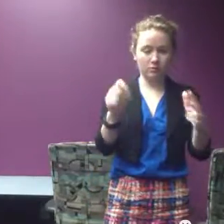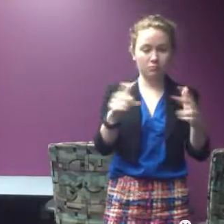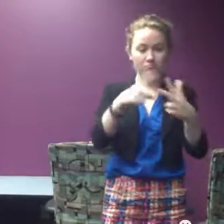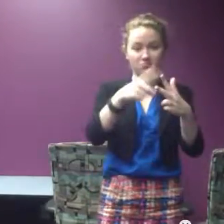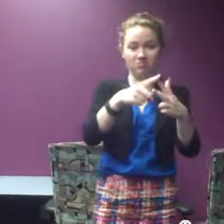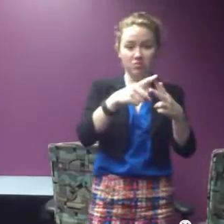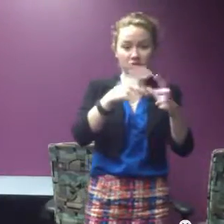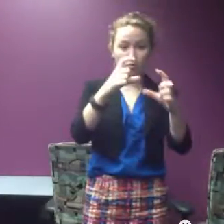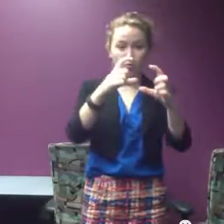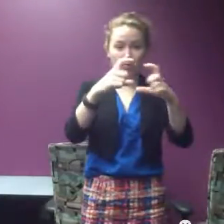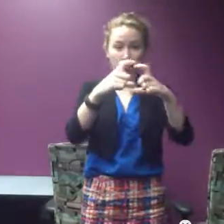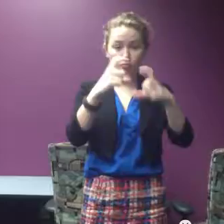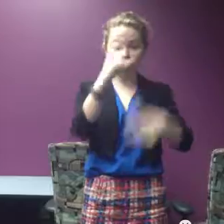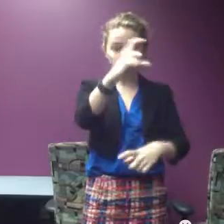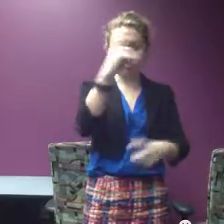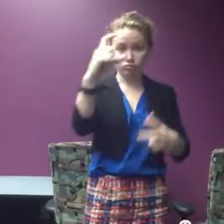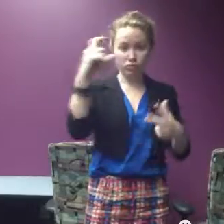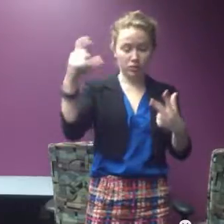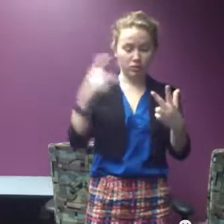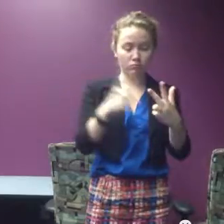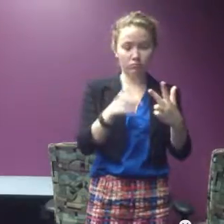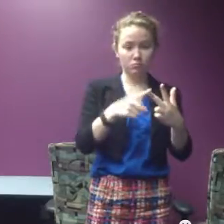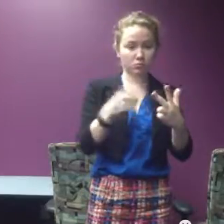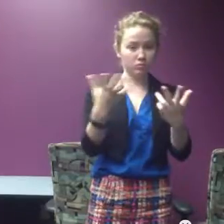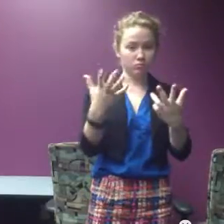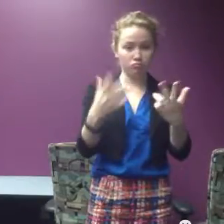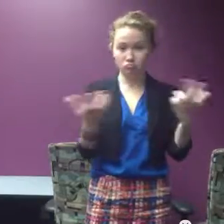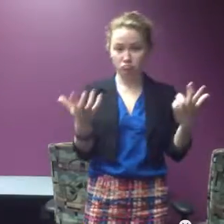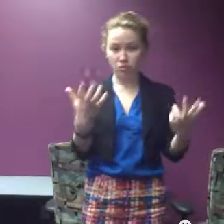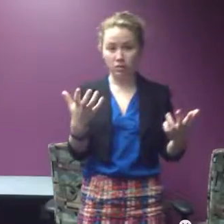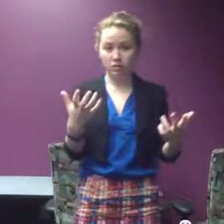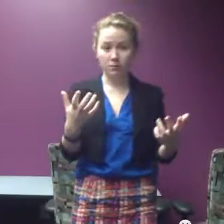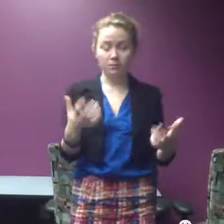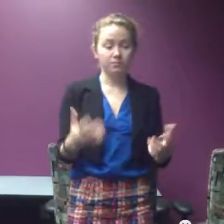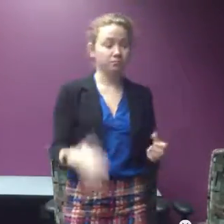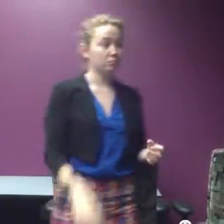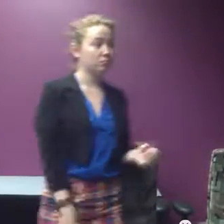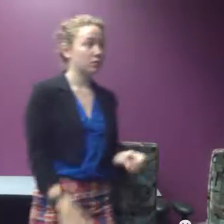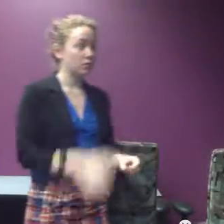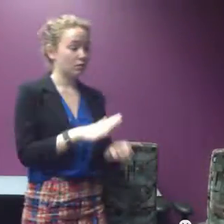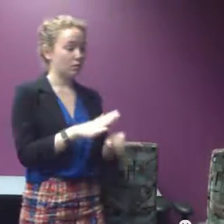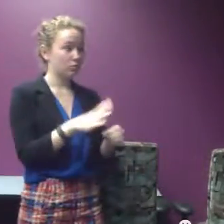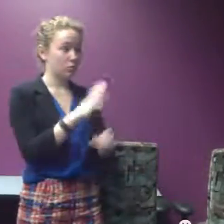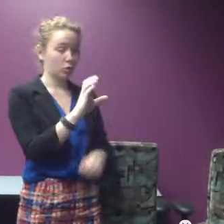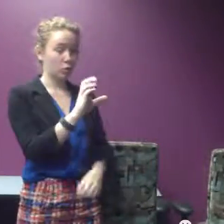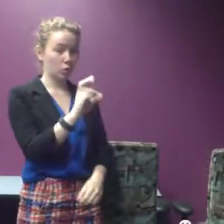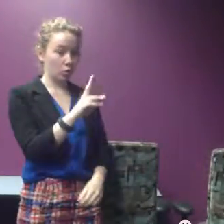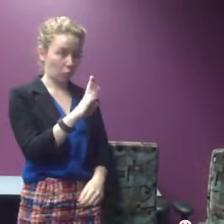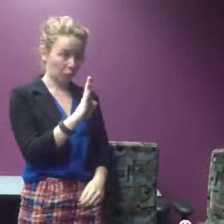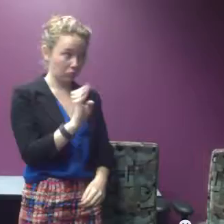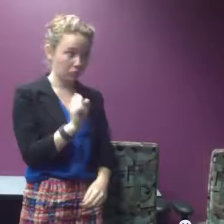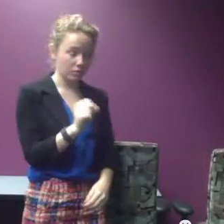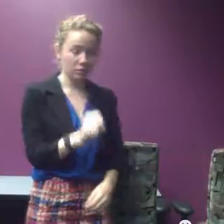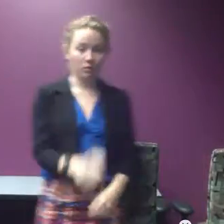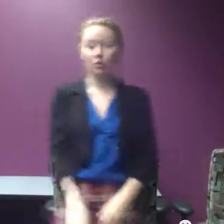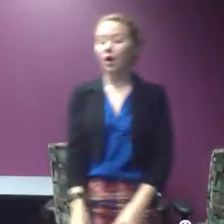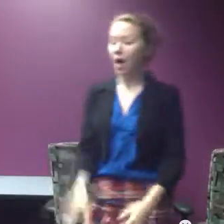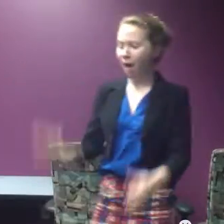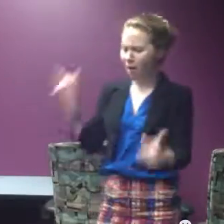so we use segments for perimeter. We use squares for area. So what will we use next?